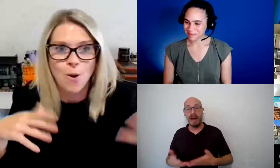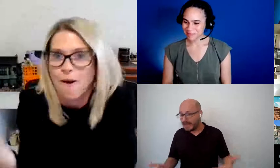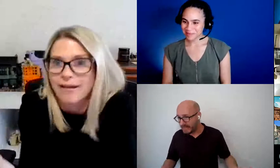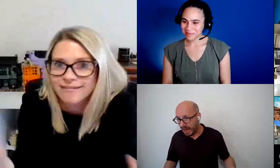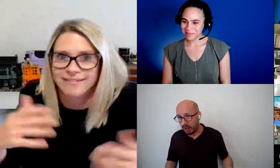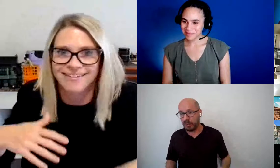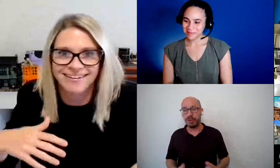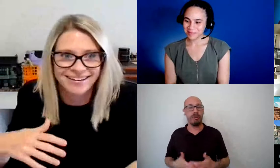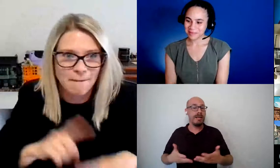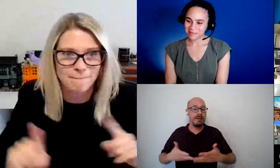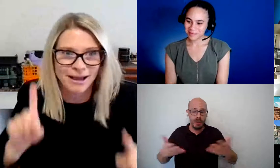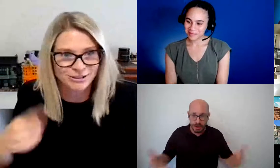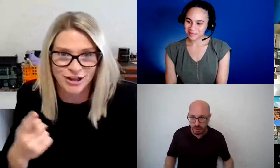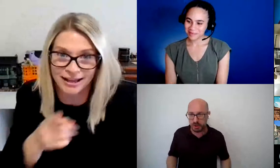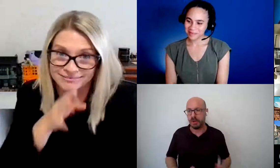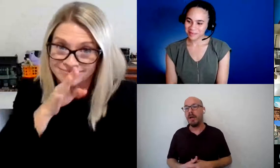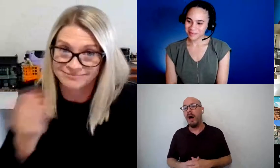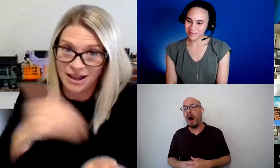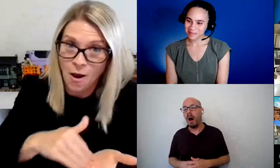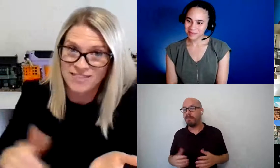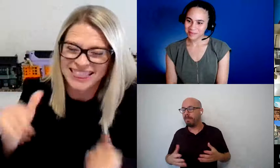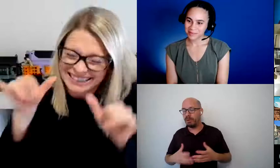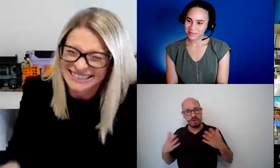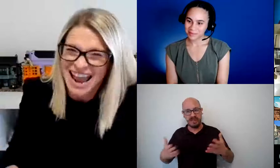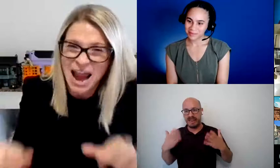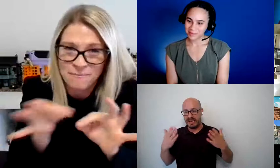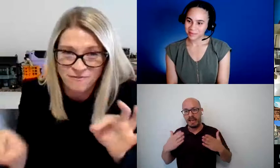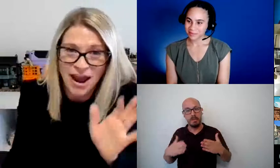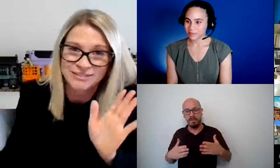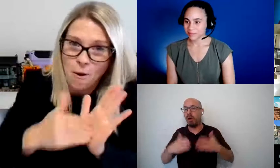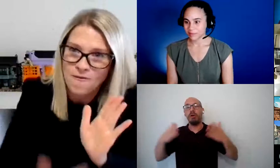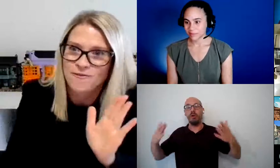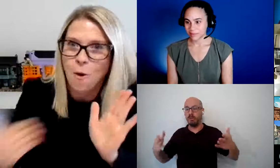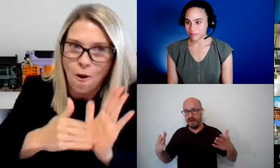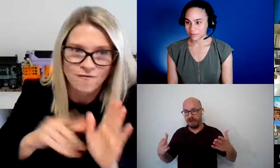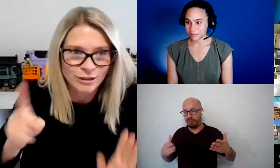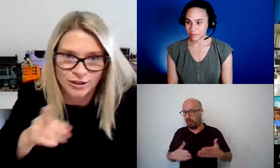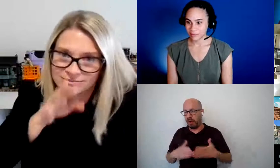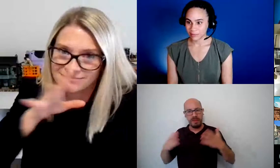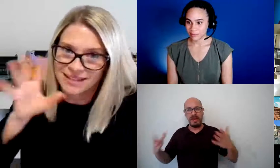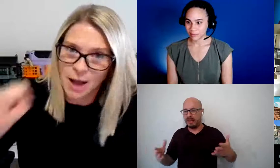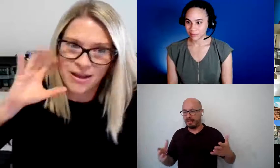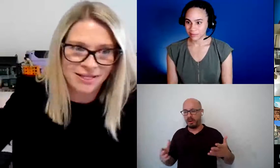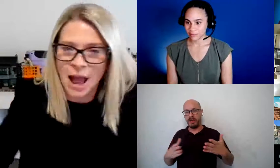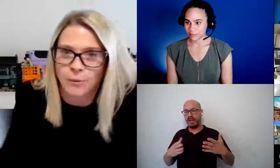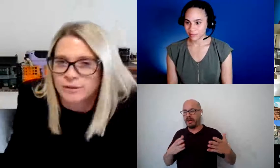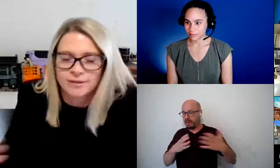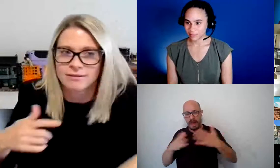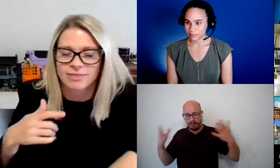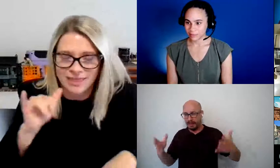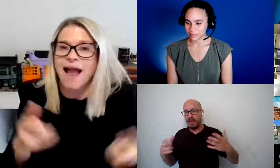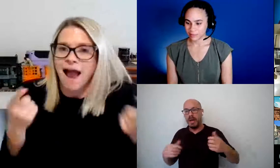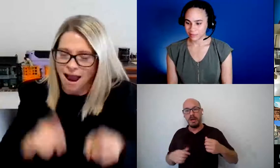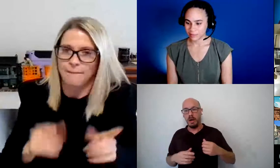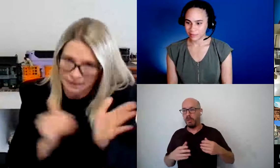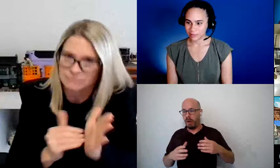write it down, try to gesture, but just thinking volume is the one thing that's going to happen, you know,